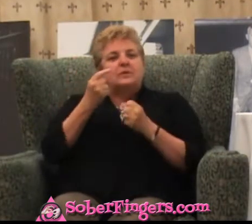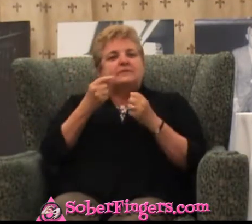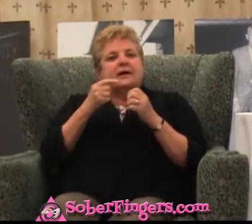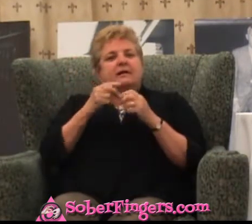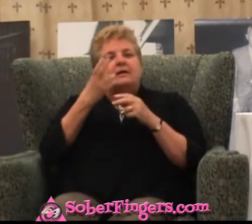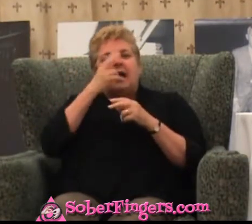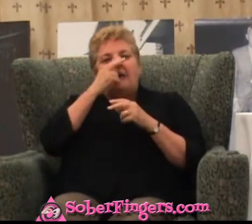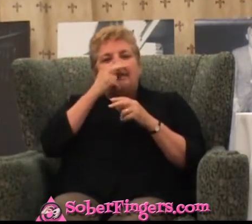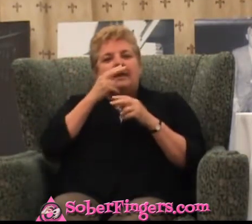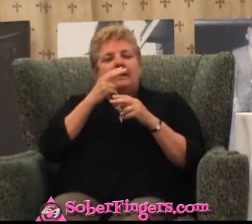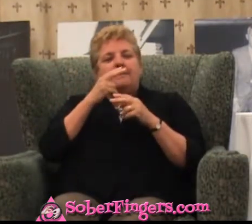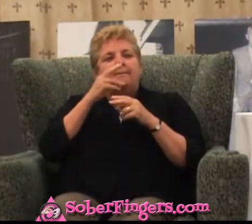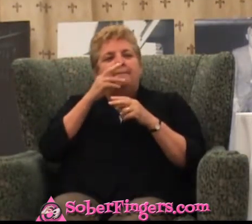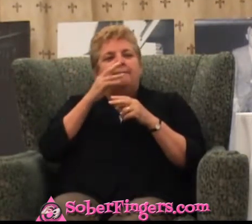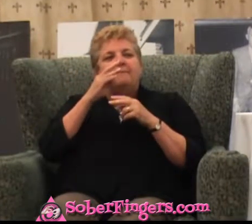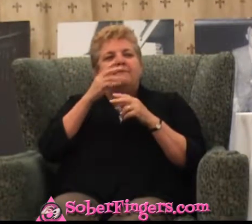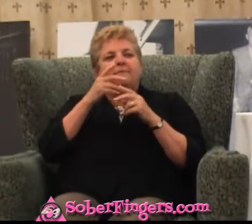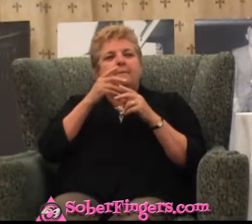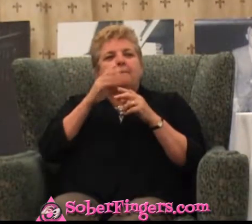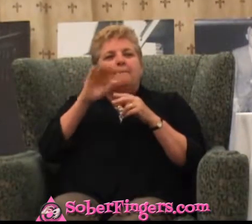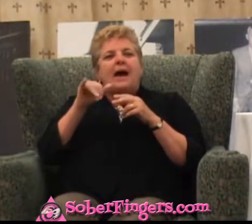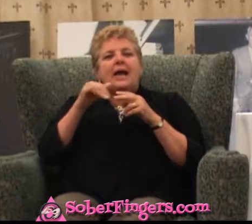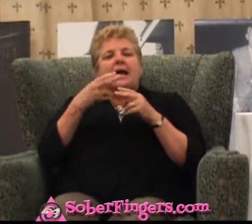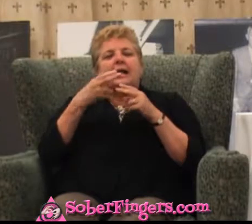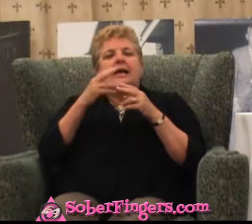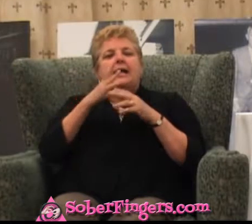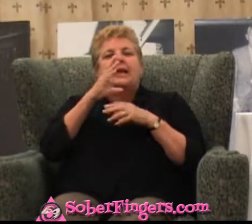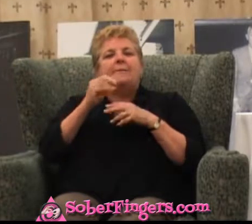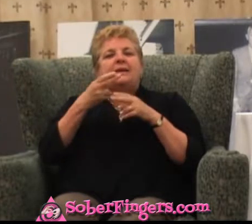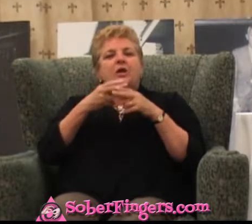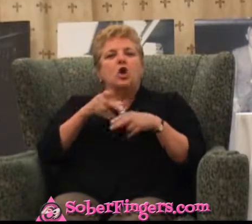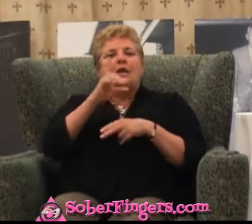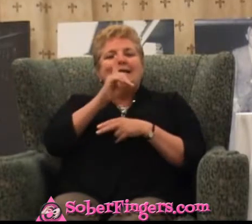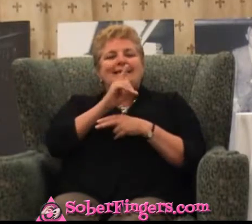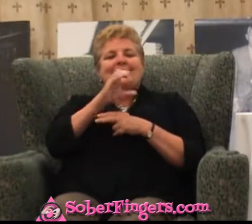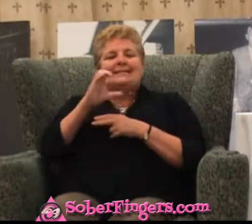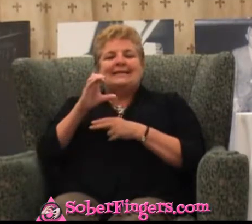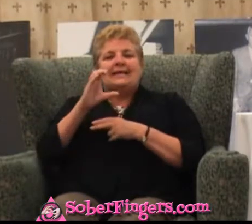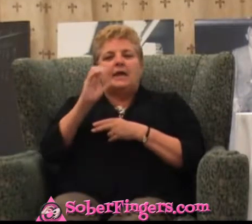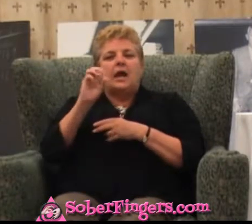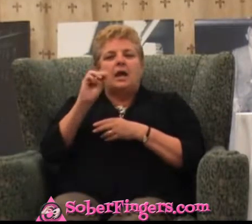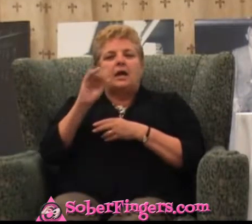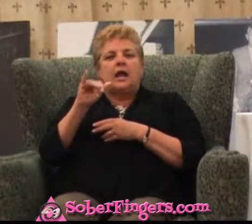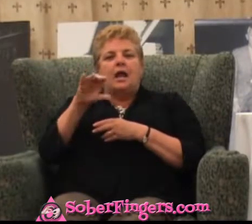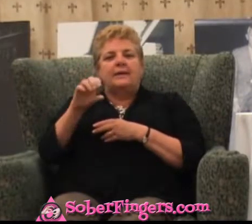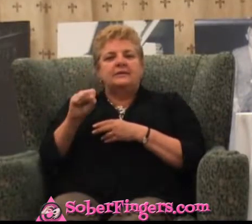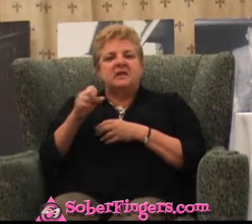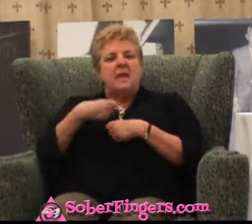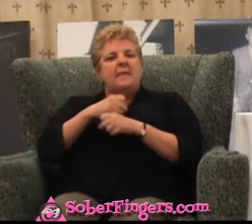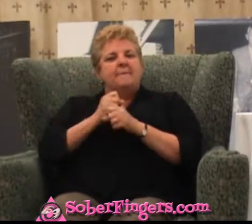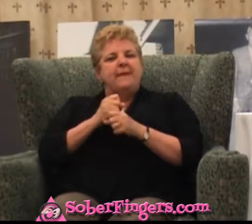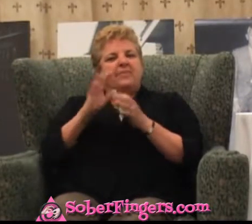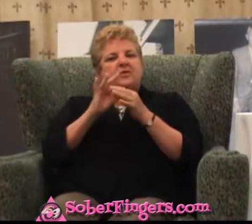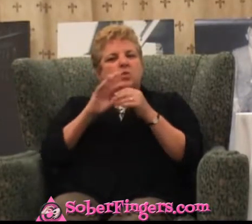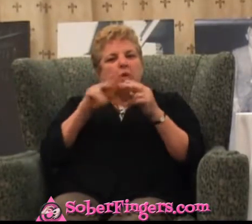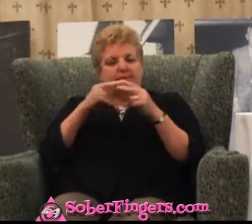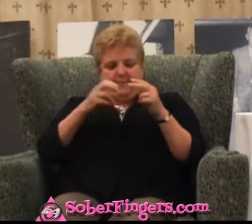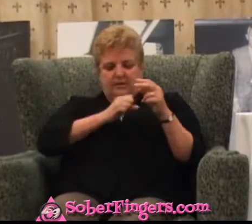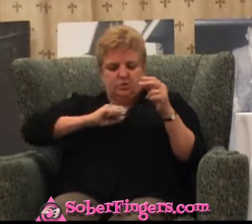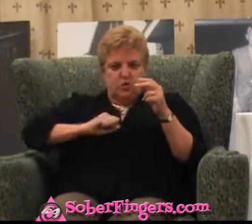by a company called DC Comics. They made Superman and Batman, the Green Arrow, Green Lantern,